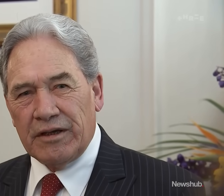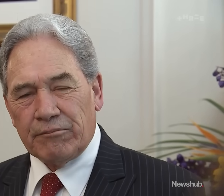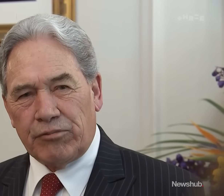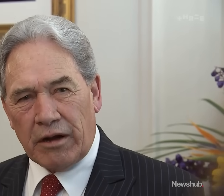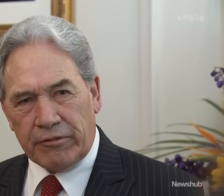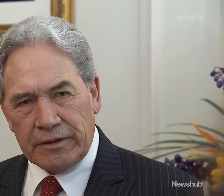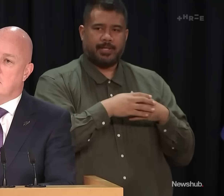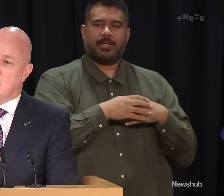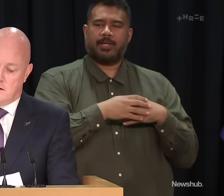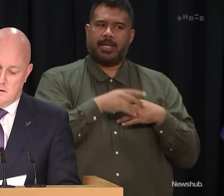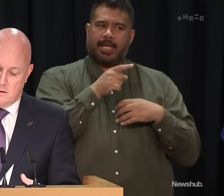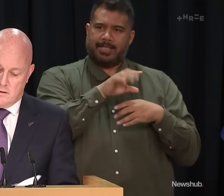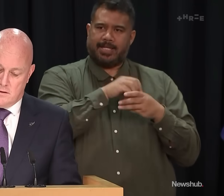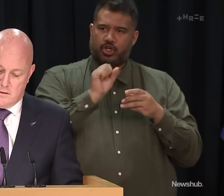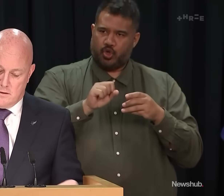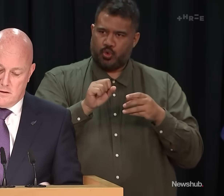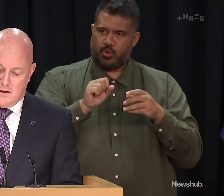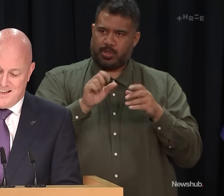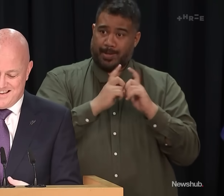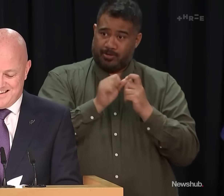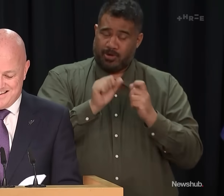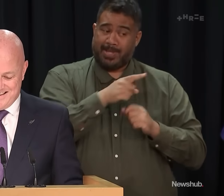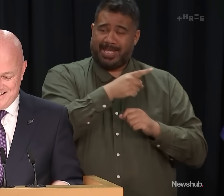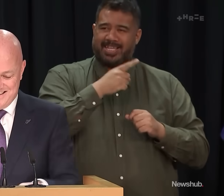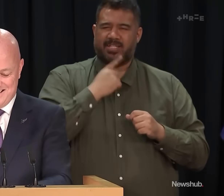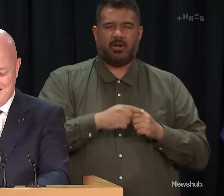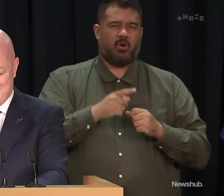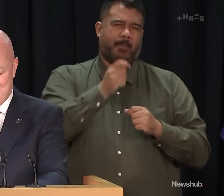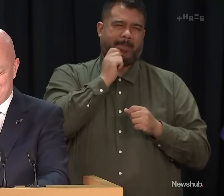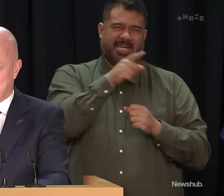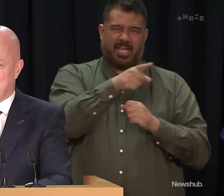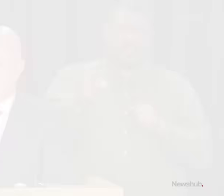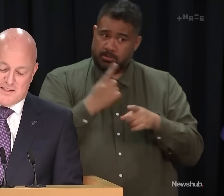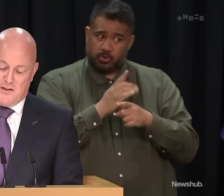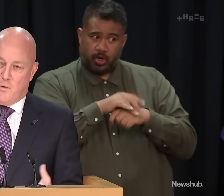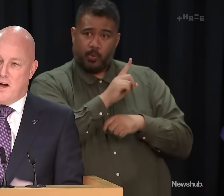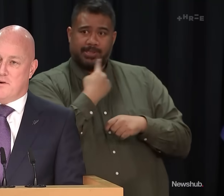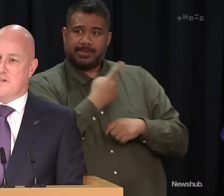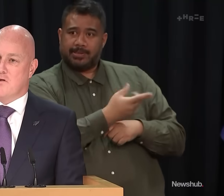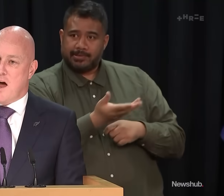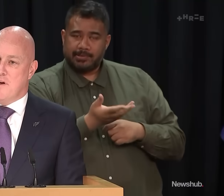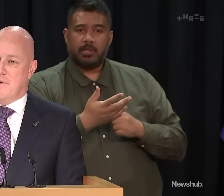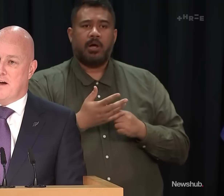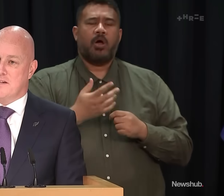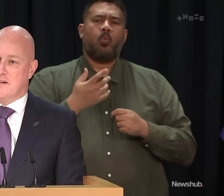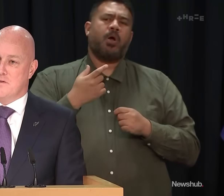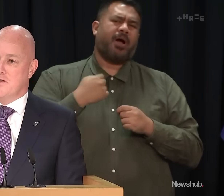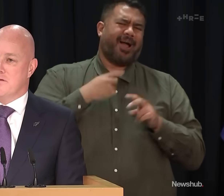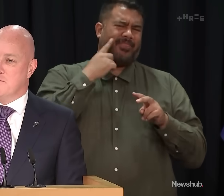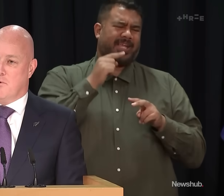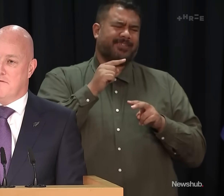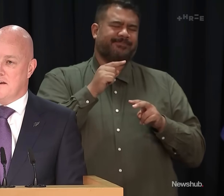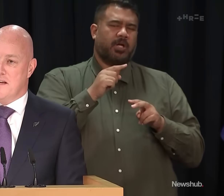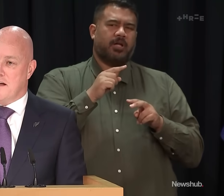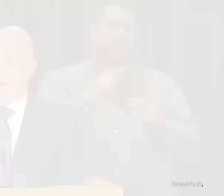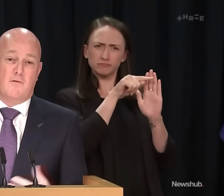of bribery. But refusing to pull Peters into line, laughing it off. It's not the way I would describe it, but I actually also don't